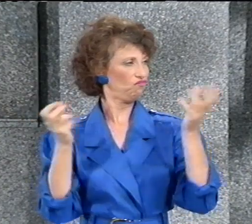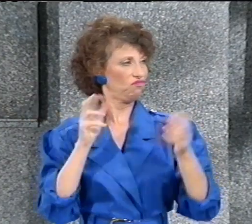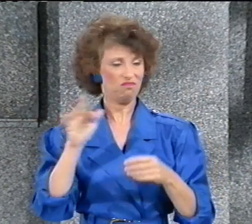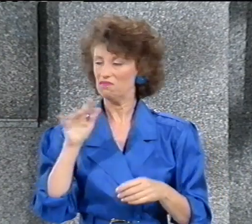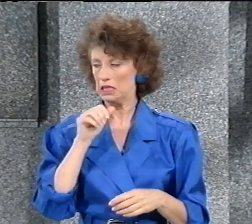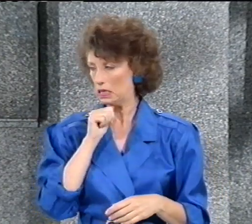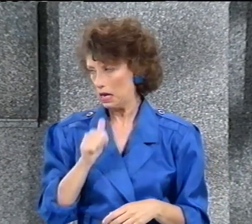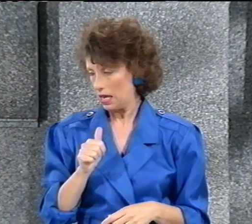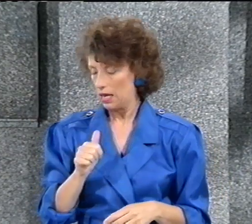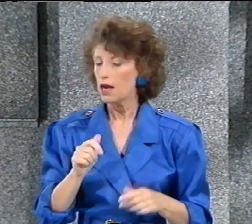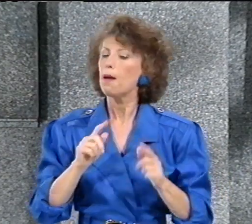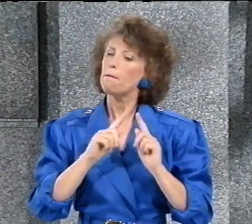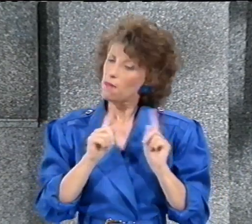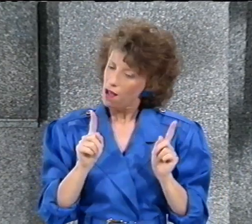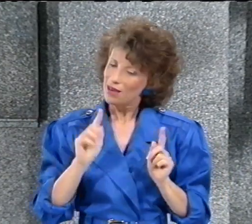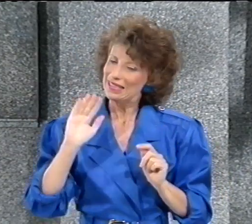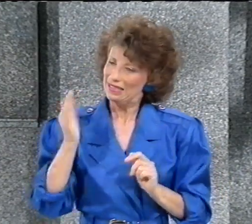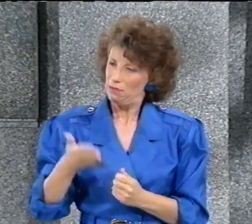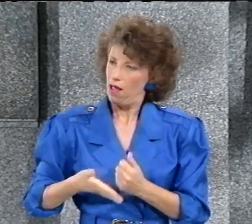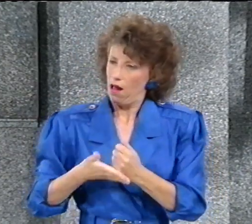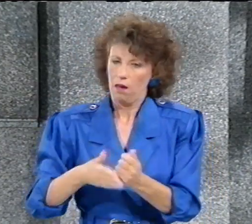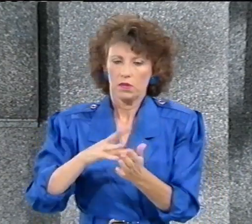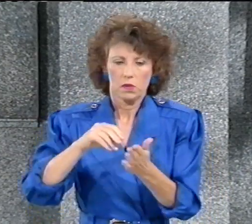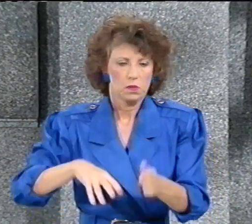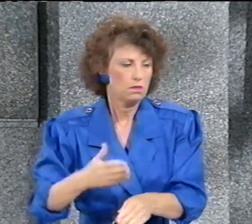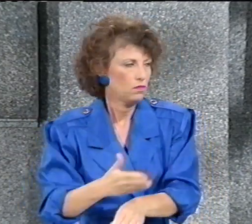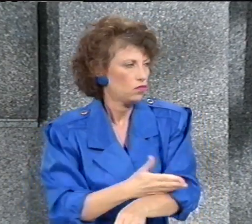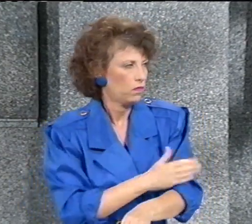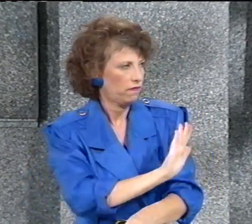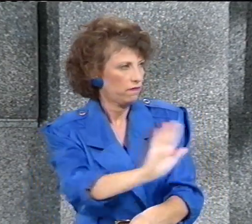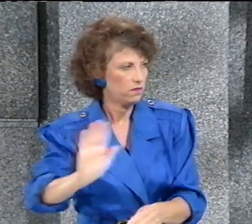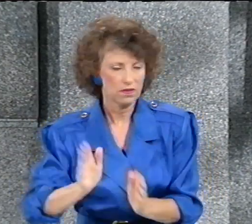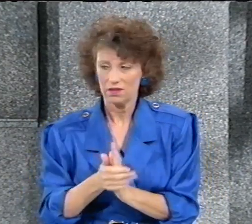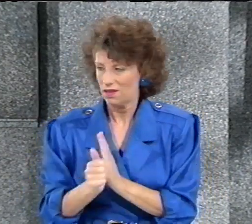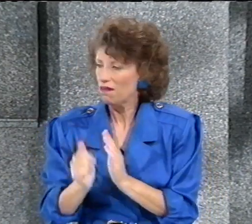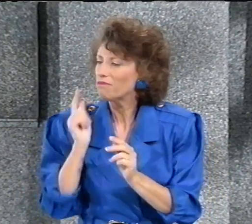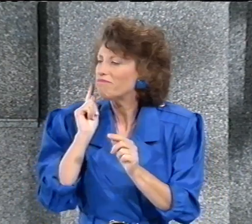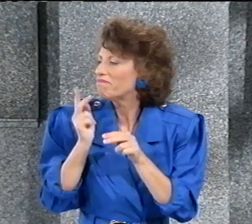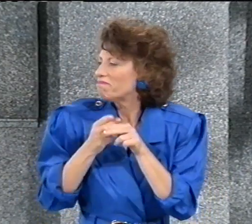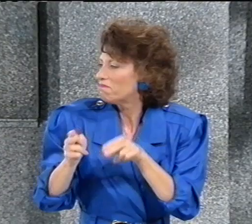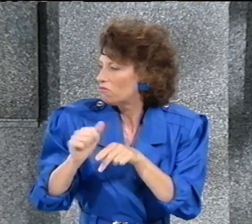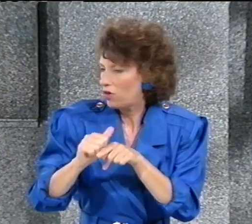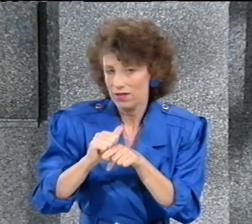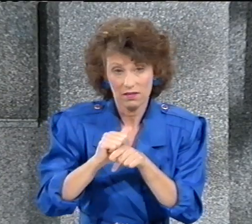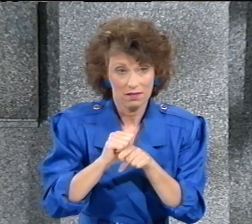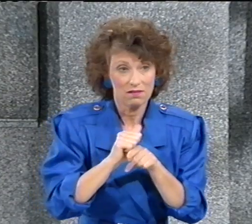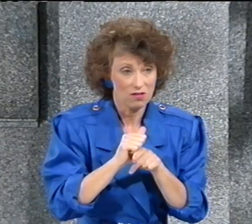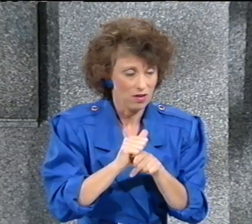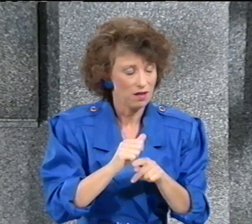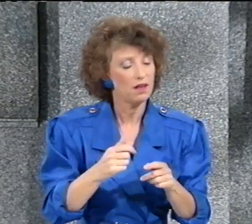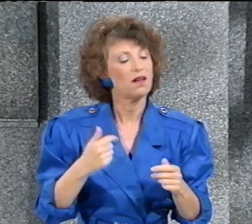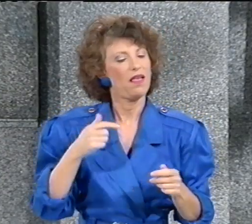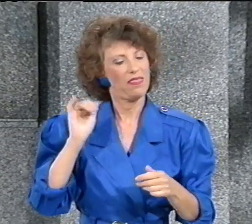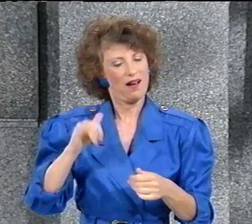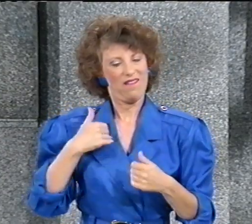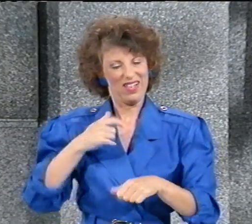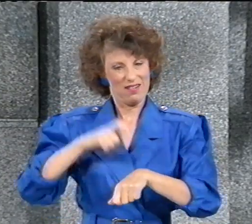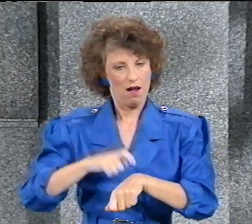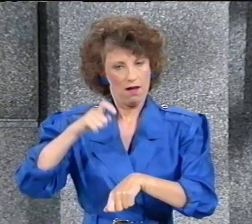for fingerspelling, but I think it's something that will improve your skill if it's used on a short-term basis for practice